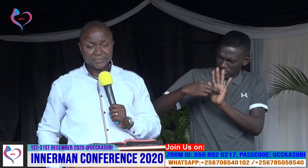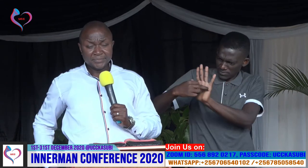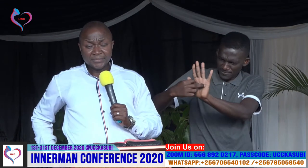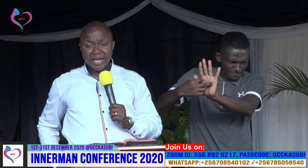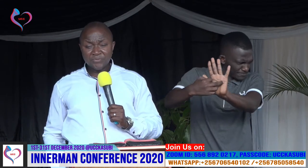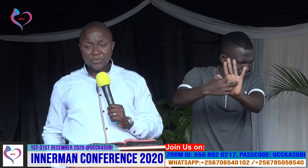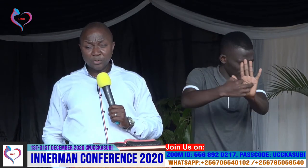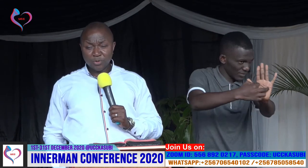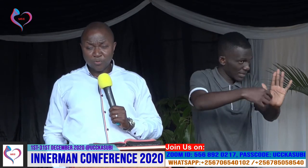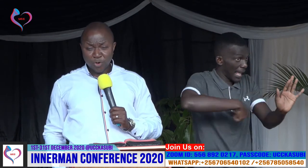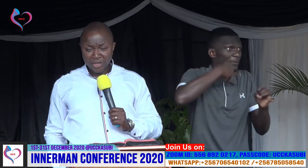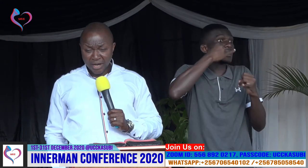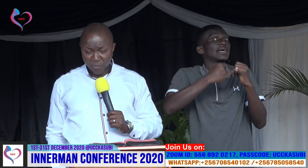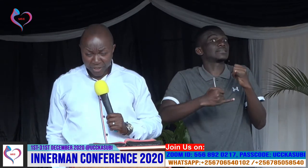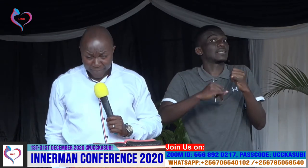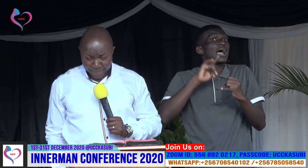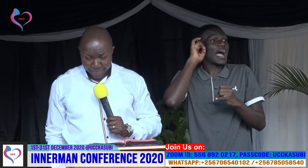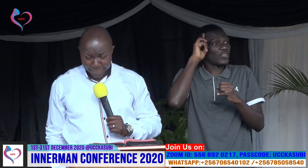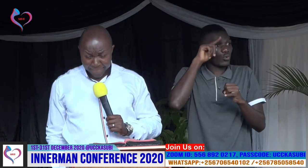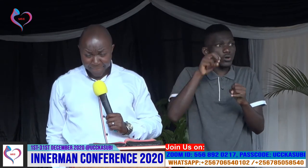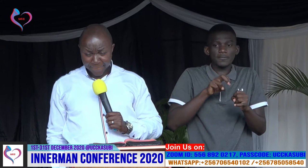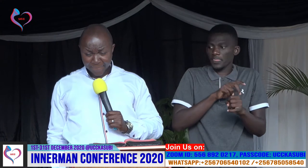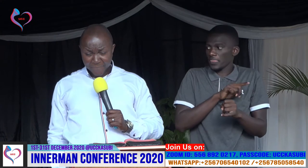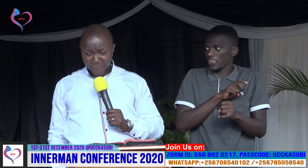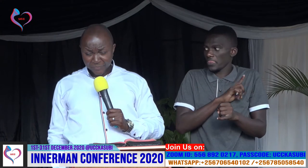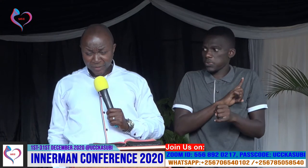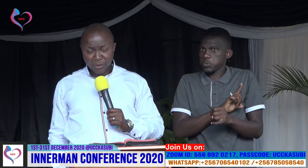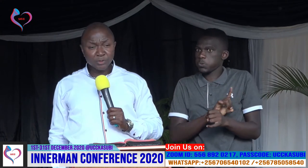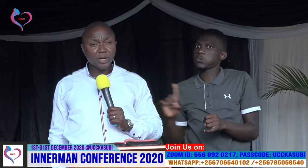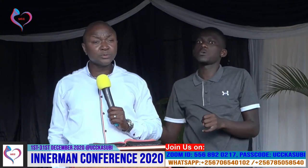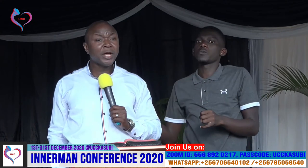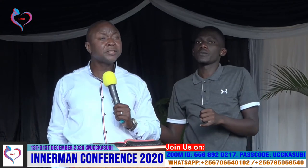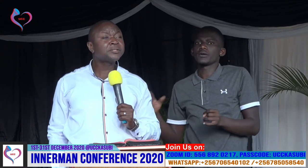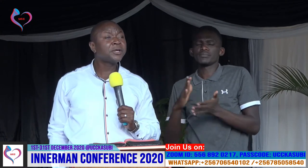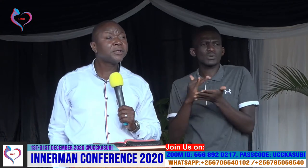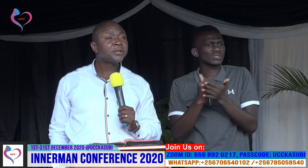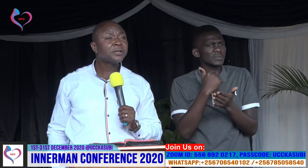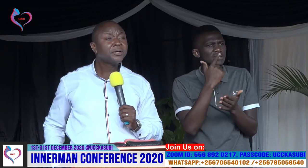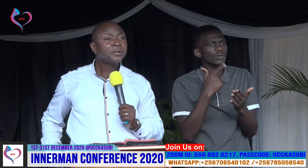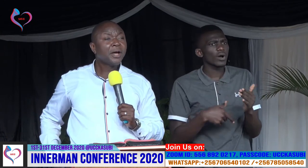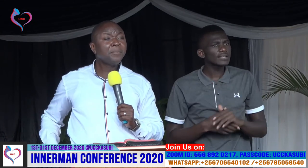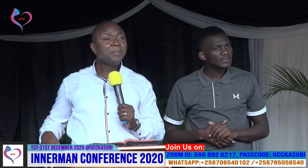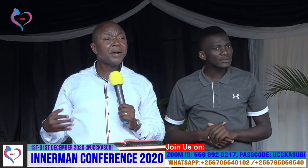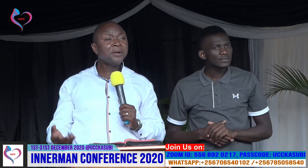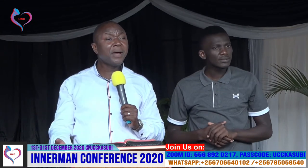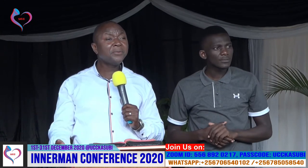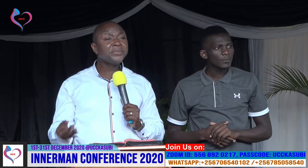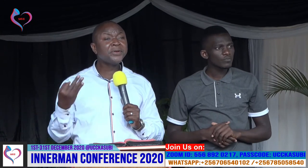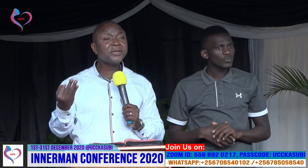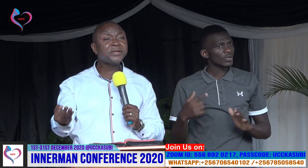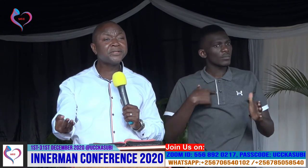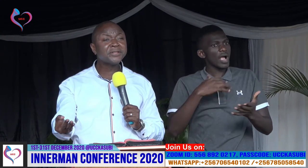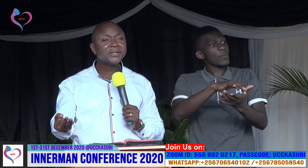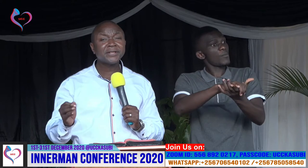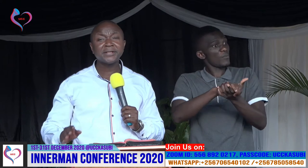I thought of walking away. Because what would I say? I'm a married man with